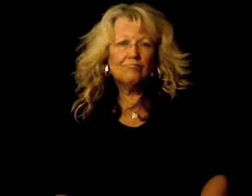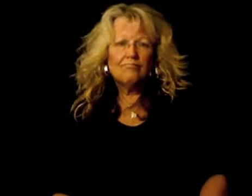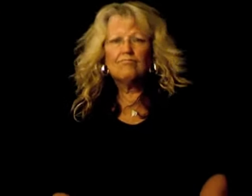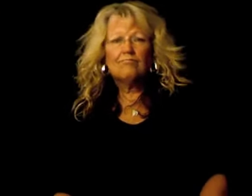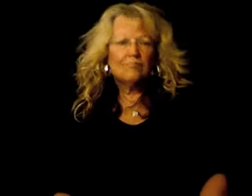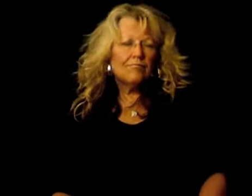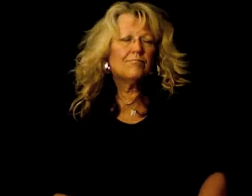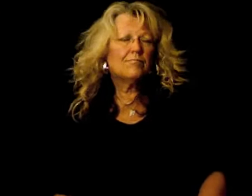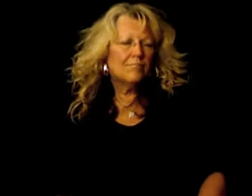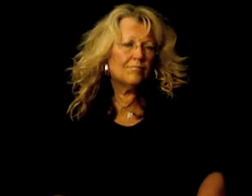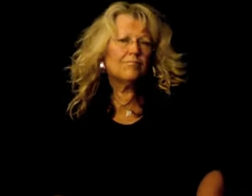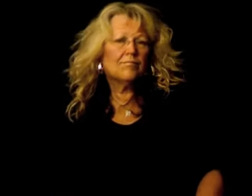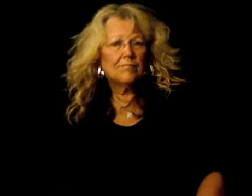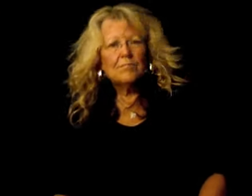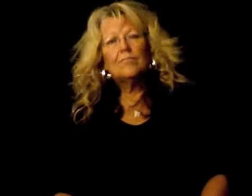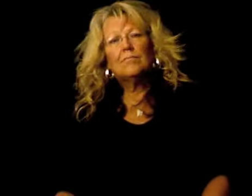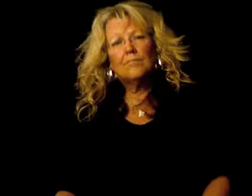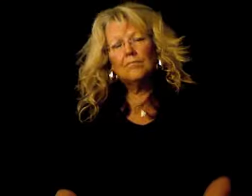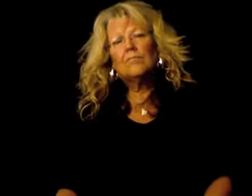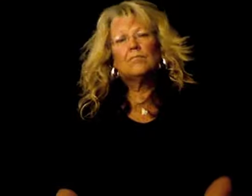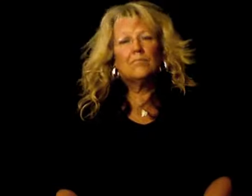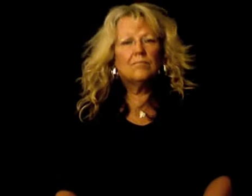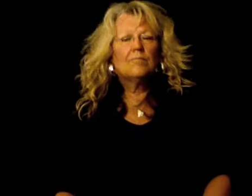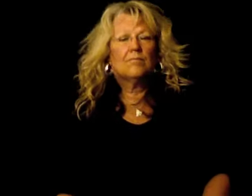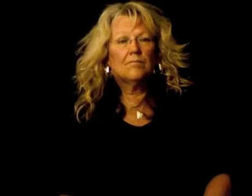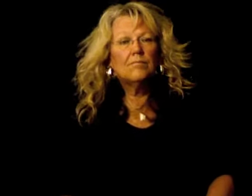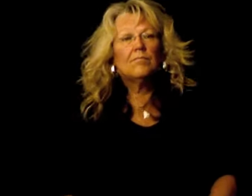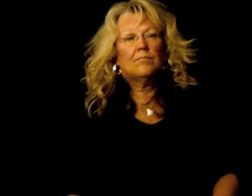Thank you.